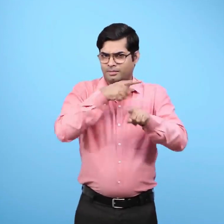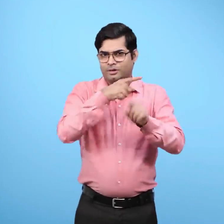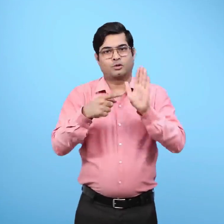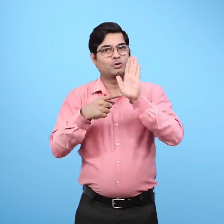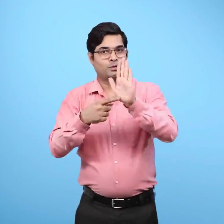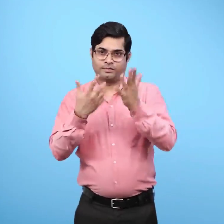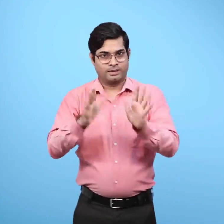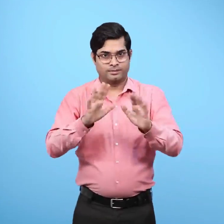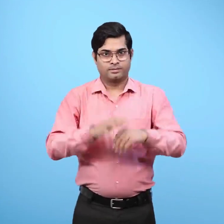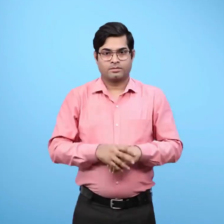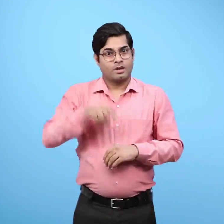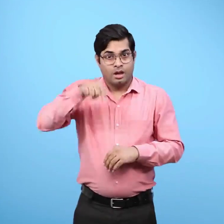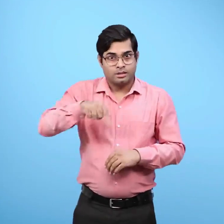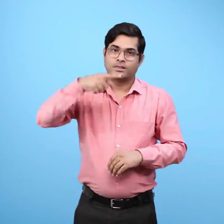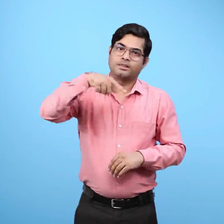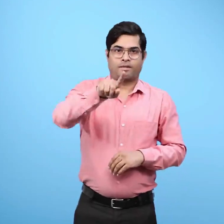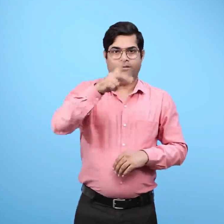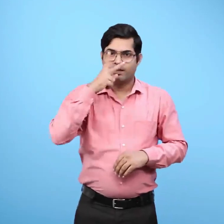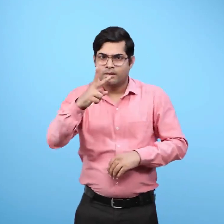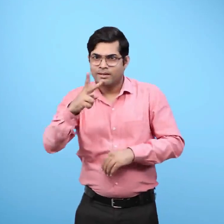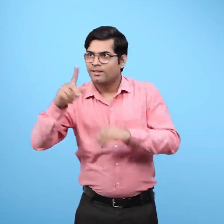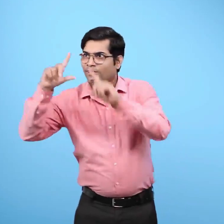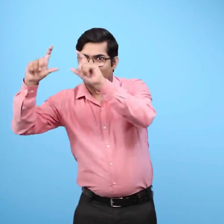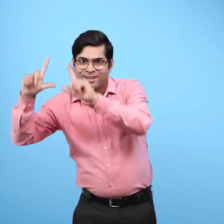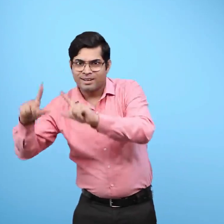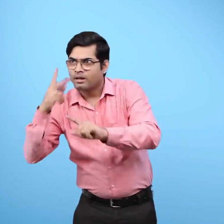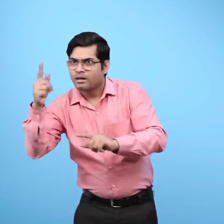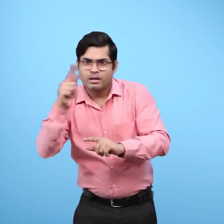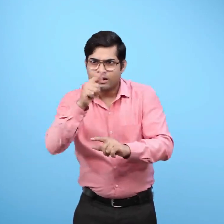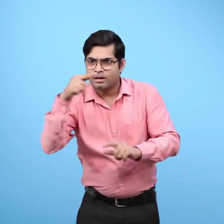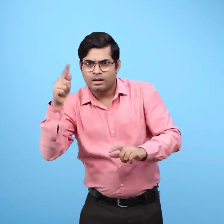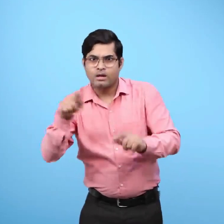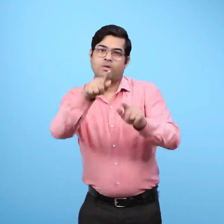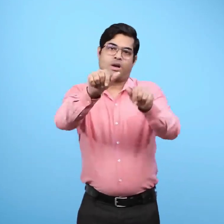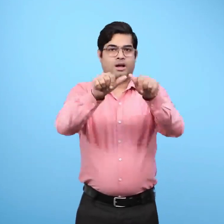Less than a right angle. A tick mark shows the right answer.